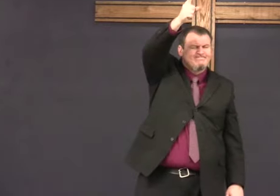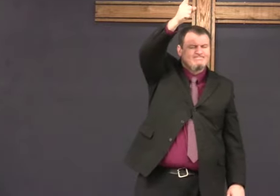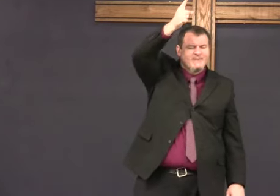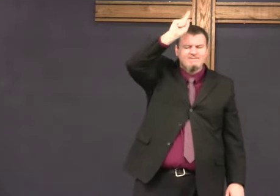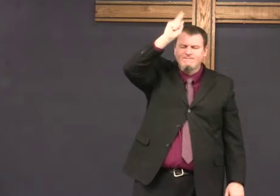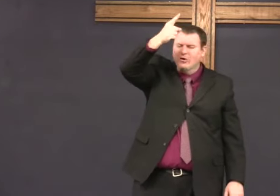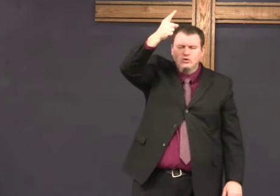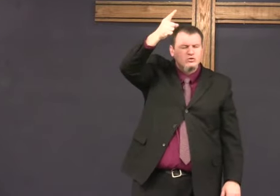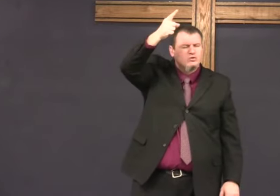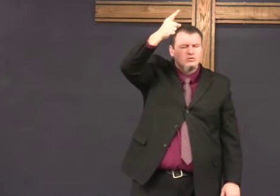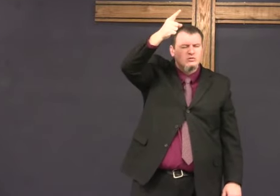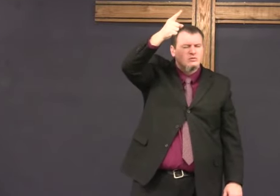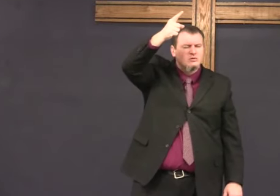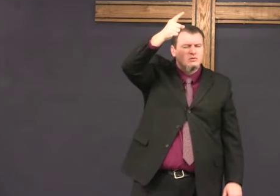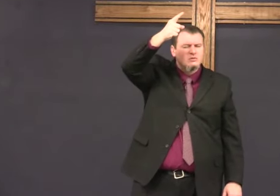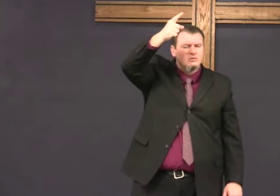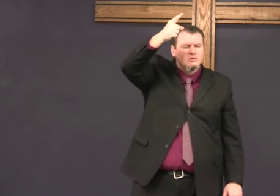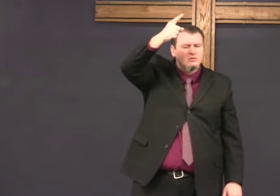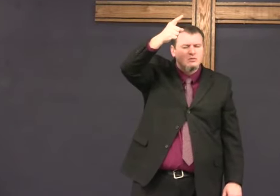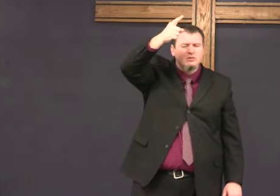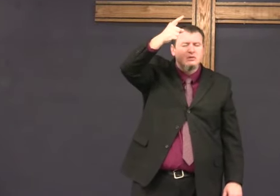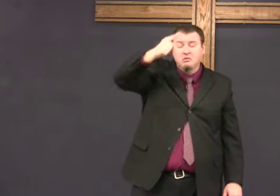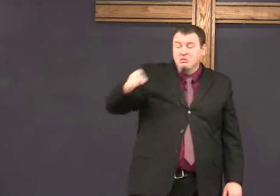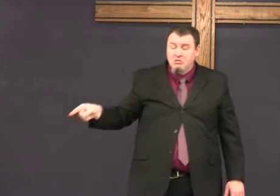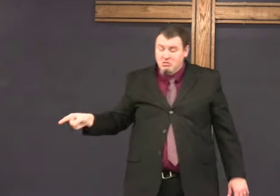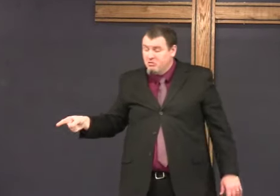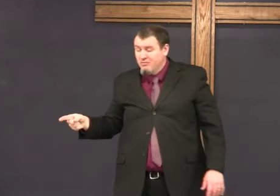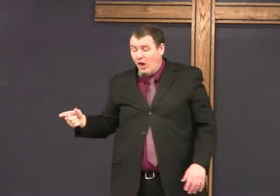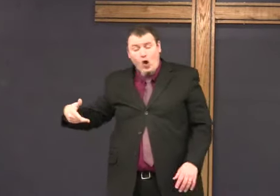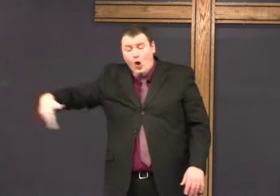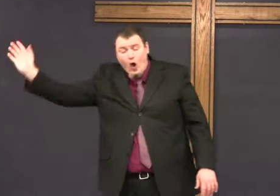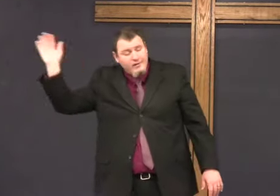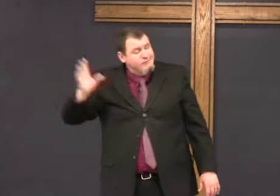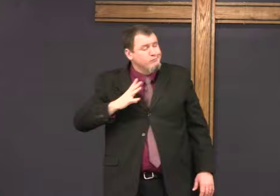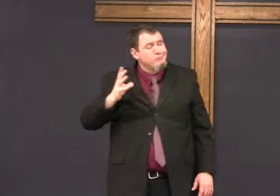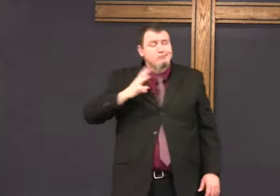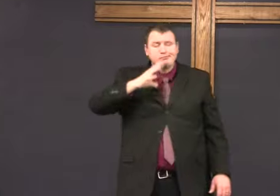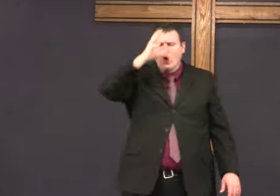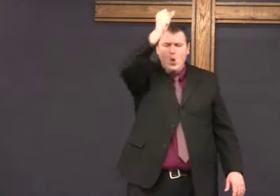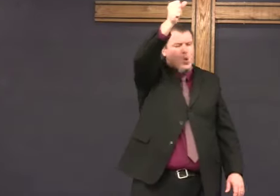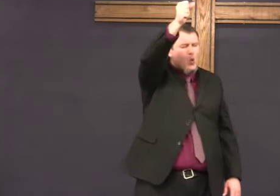something comes up, I put it on hold and put you first. And if that